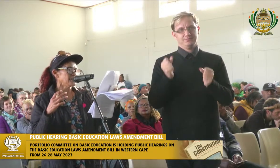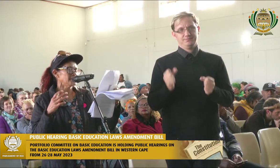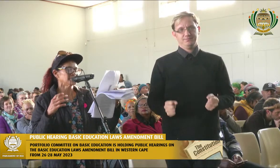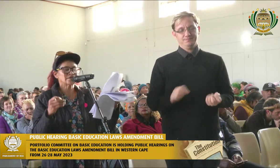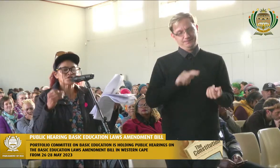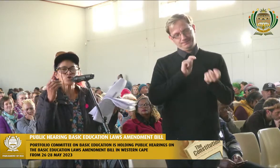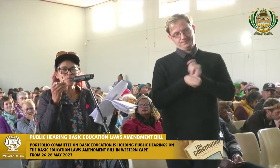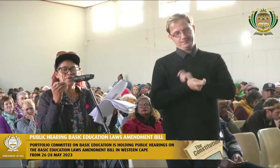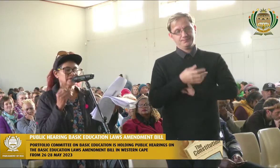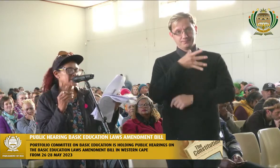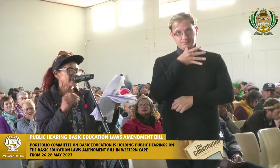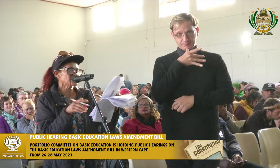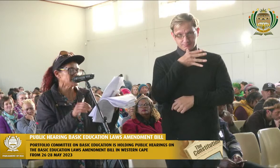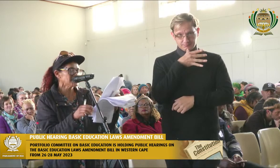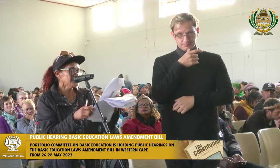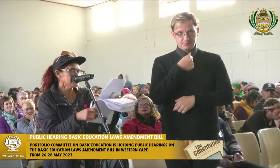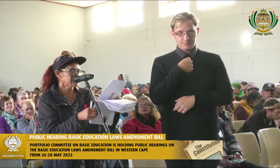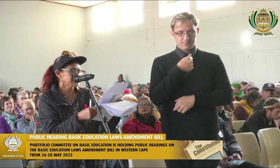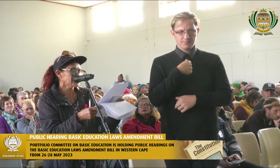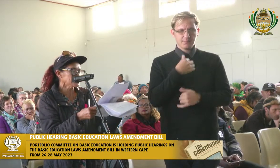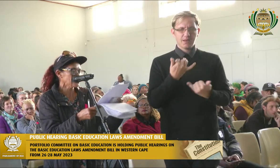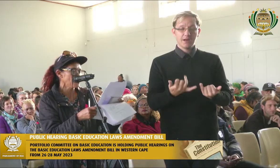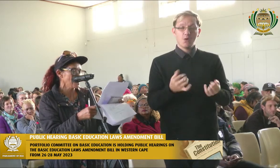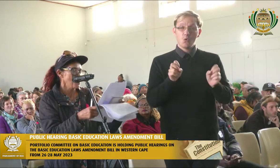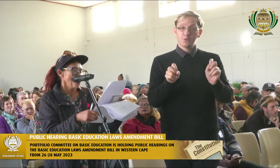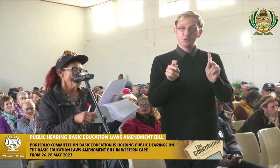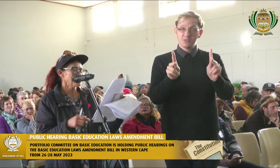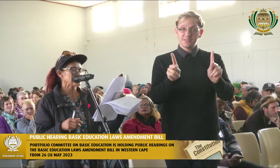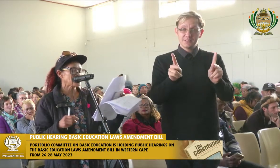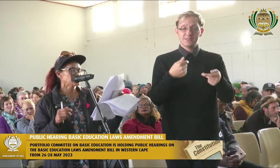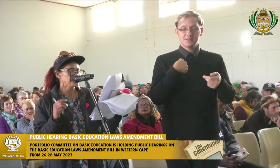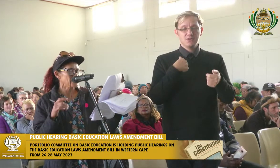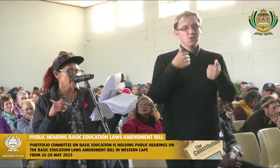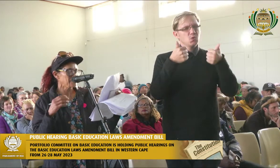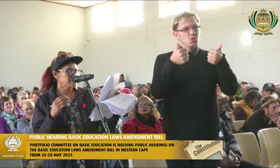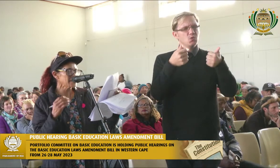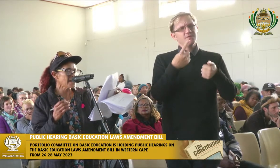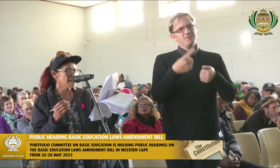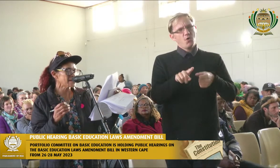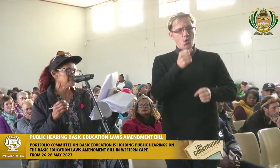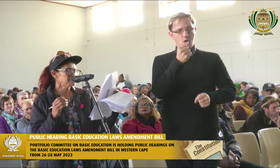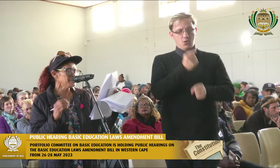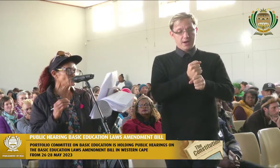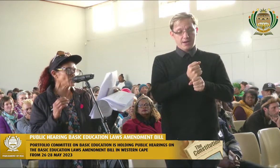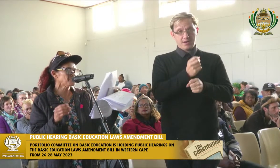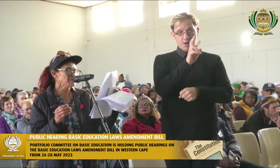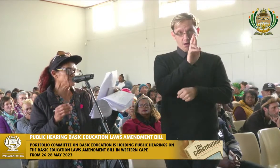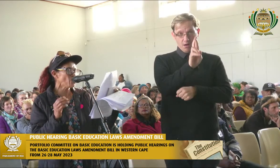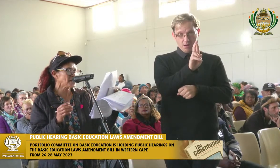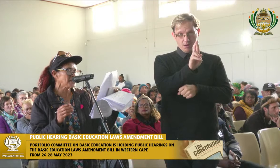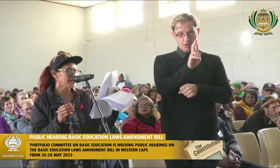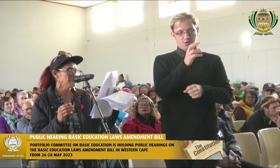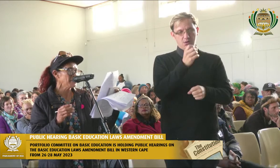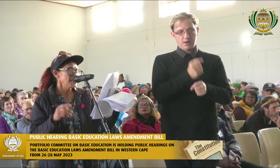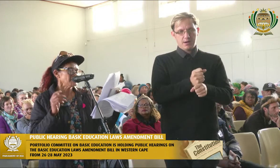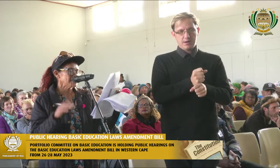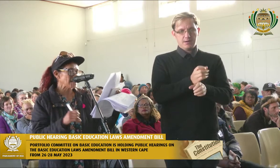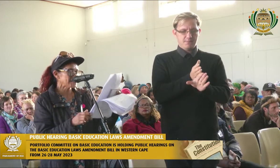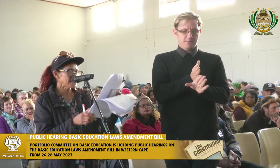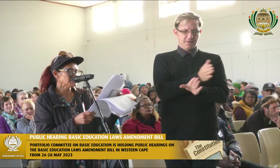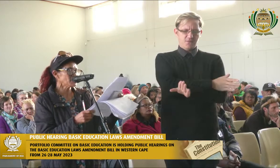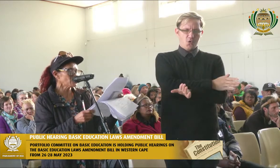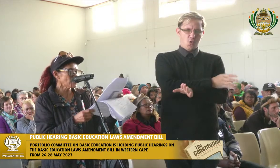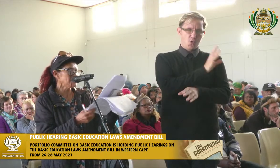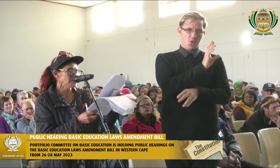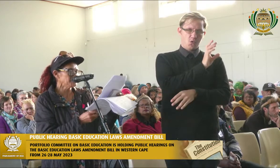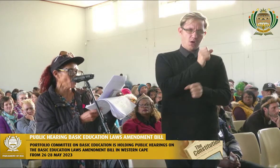ek dis goed om die crèches die geleentheid te gee om graad pre-air 4 tot 5 op te lei, want